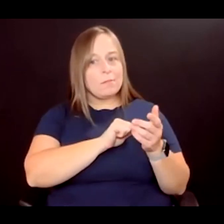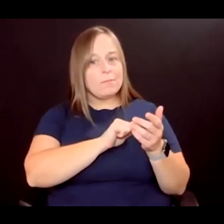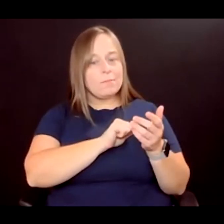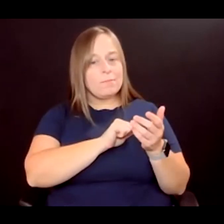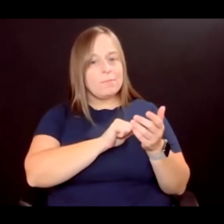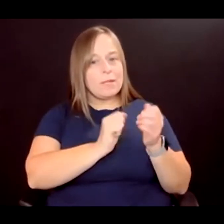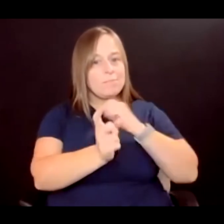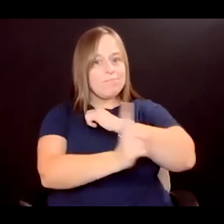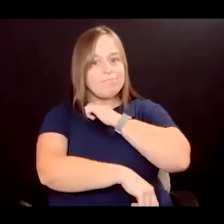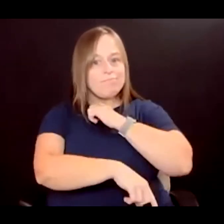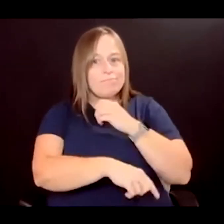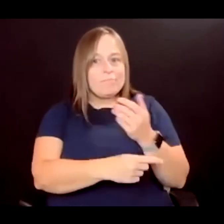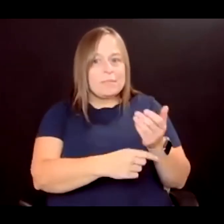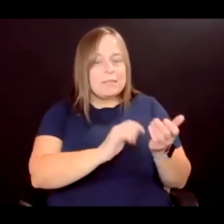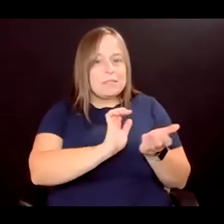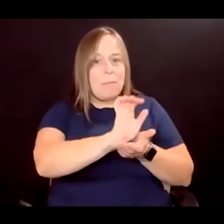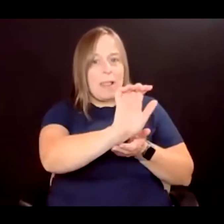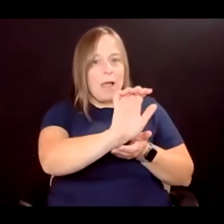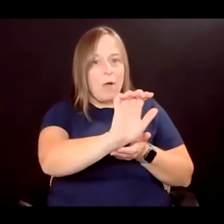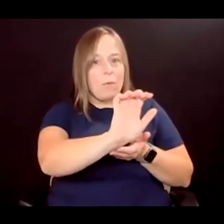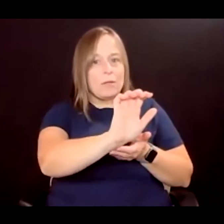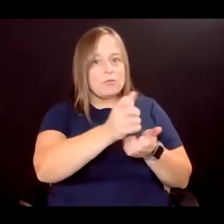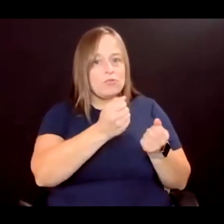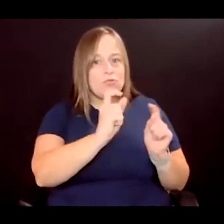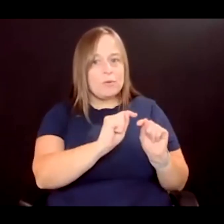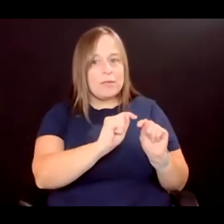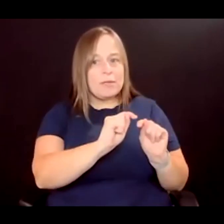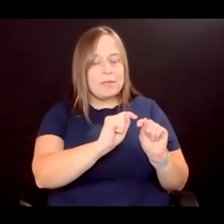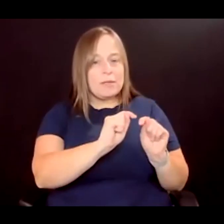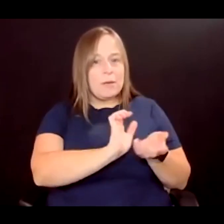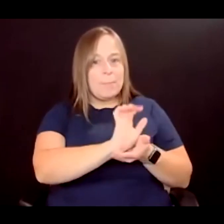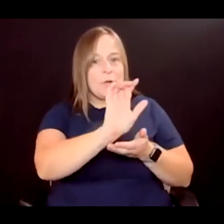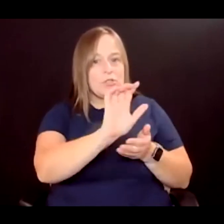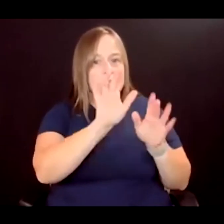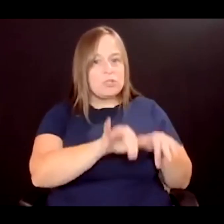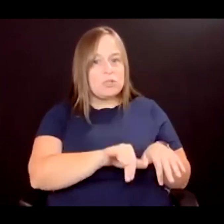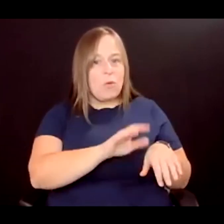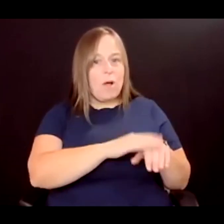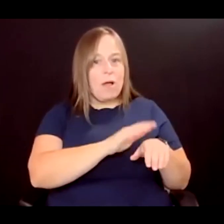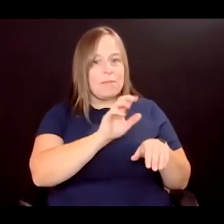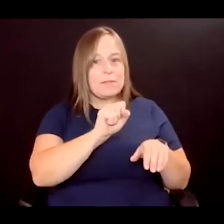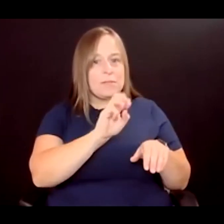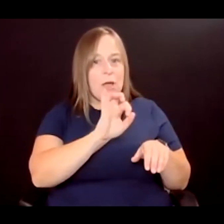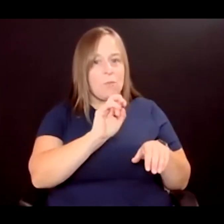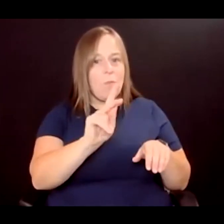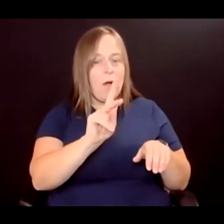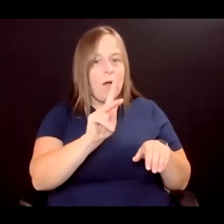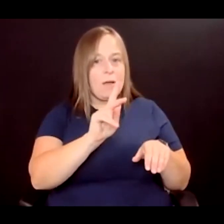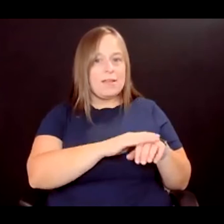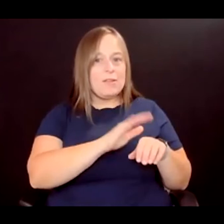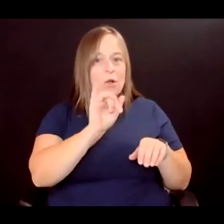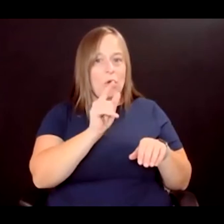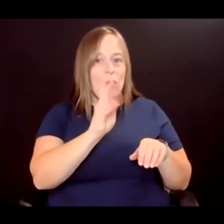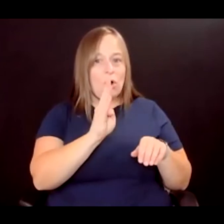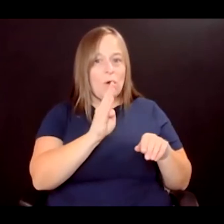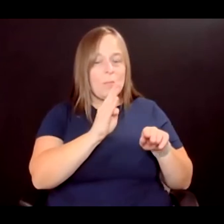a more friendly city to every walk of life here. And I will do everything I can to fight for that and to make sure it's done